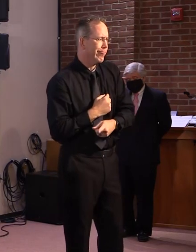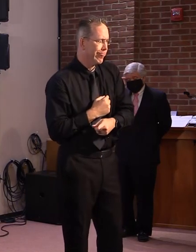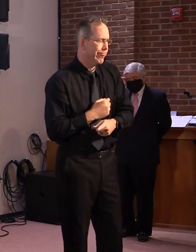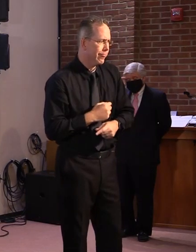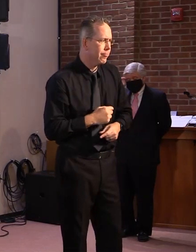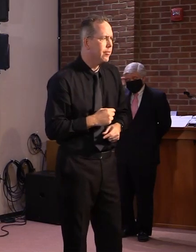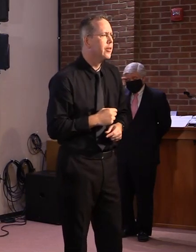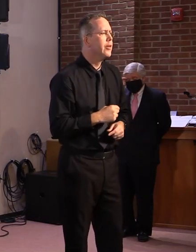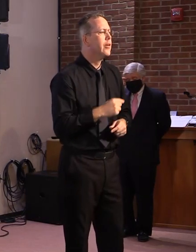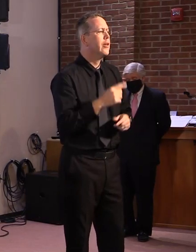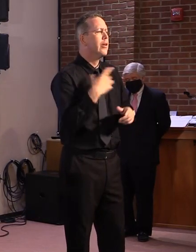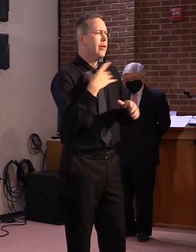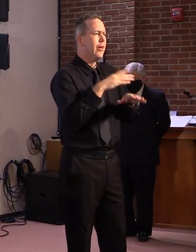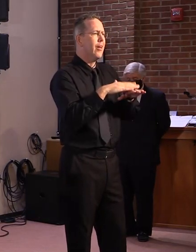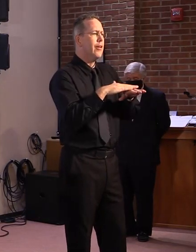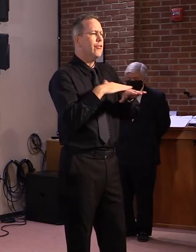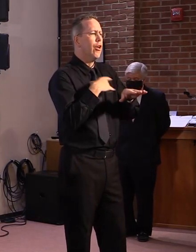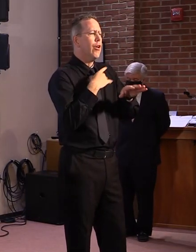I'm trying to find it right now.